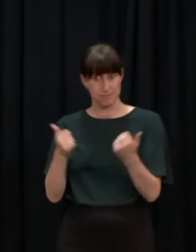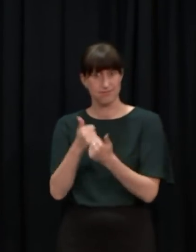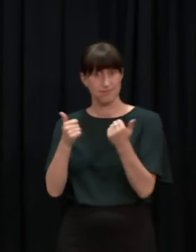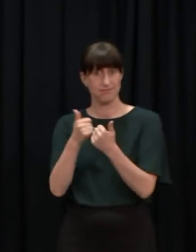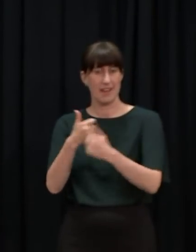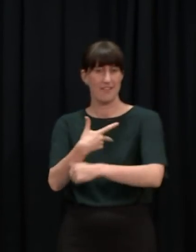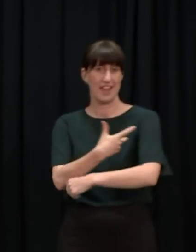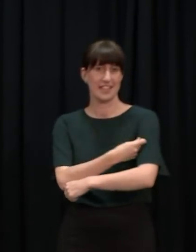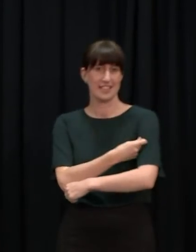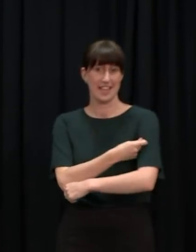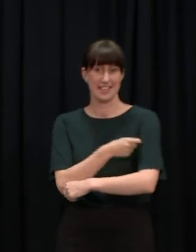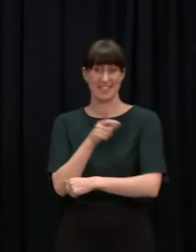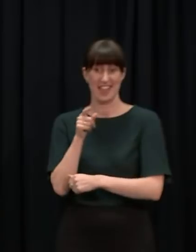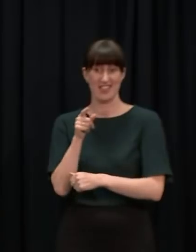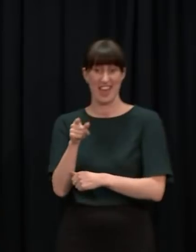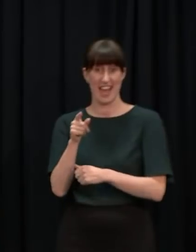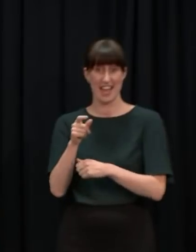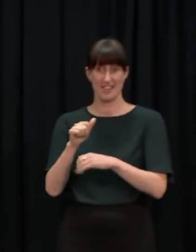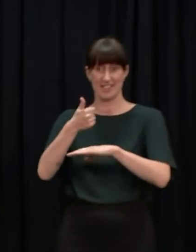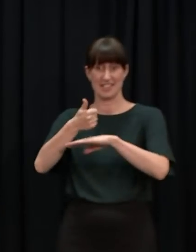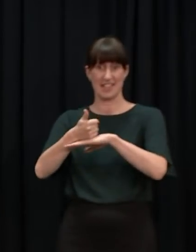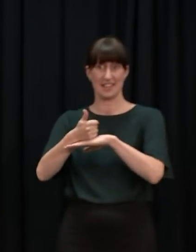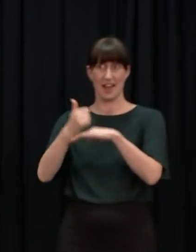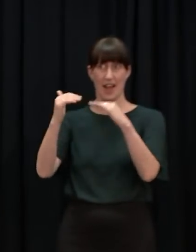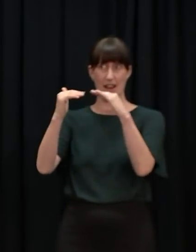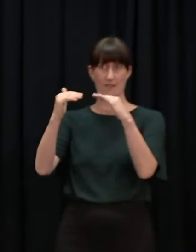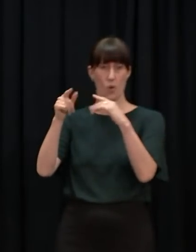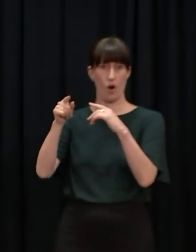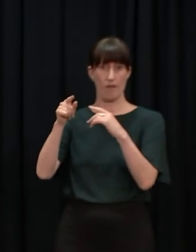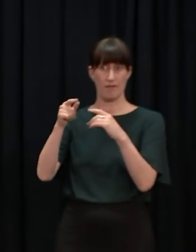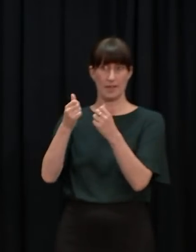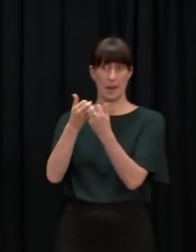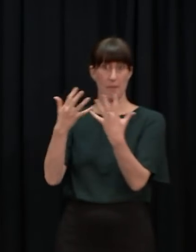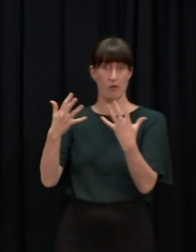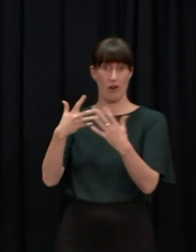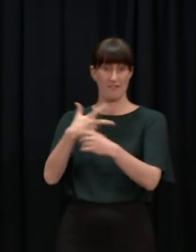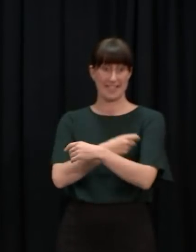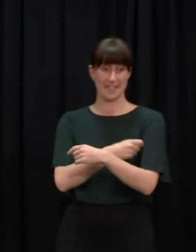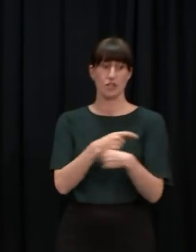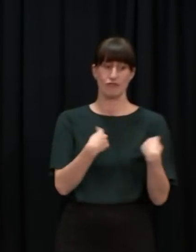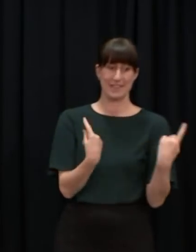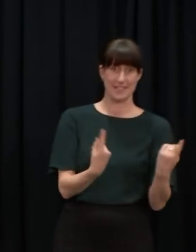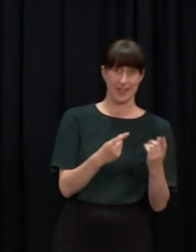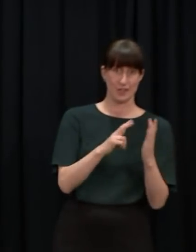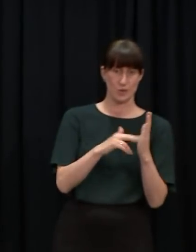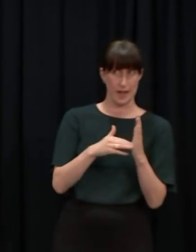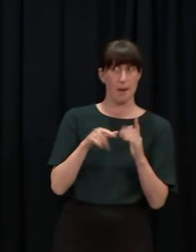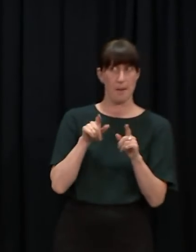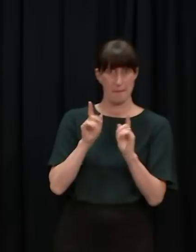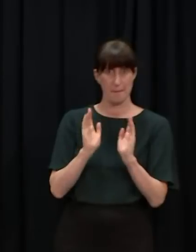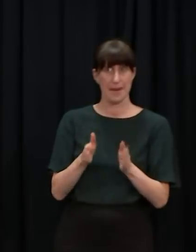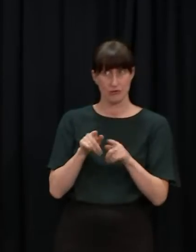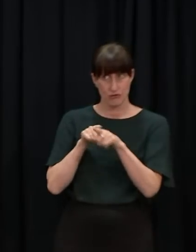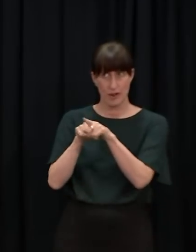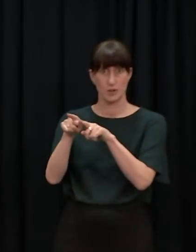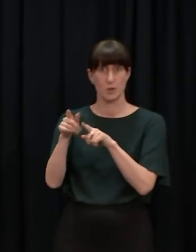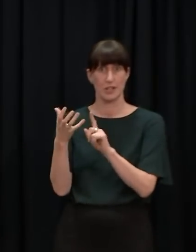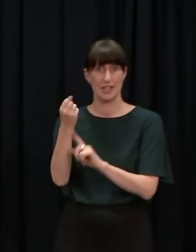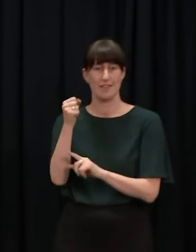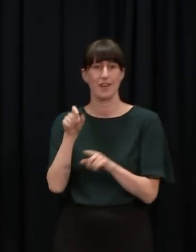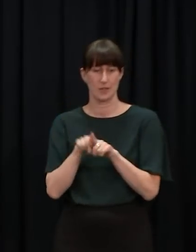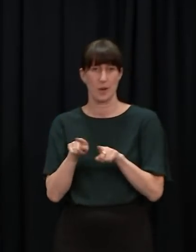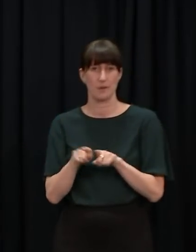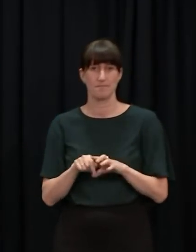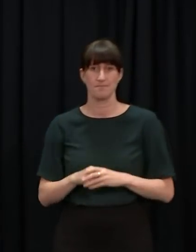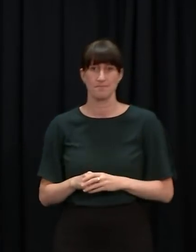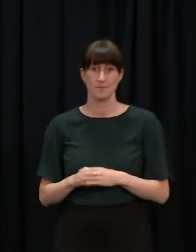now set a benchmark that we want the rest of the country to see if they can reach as quickly as possible. I'll hand over to Dr. Bloomfield for an update on today's